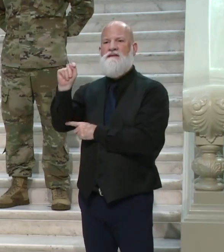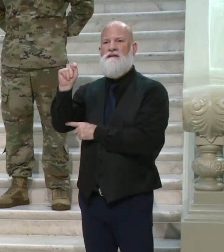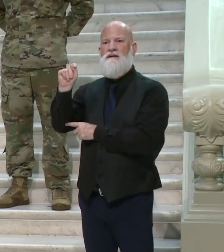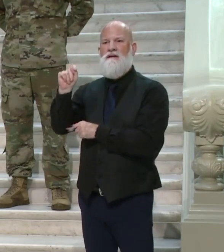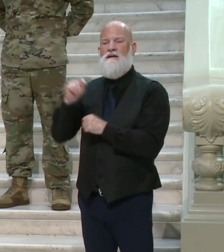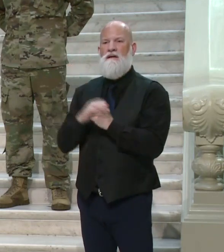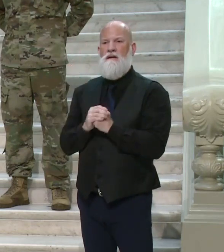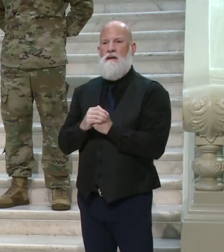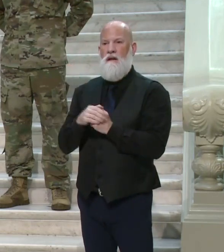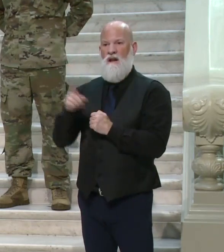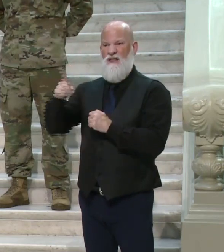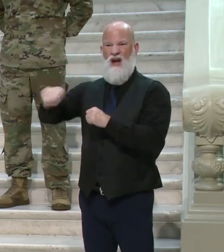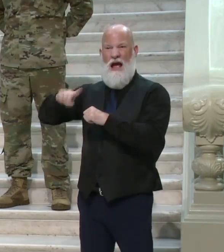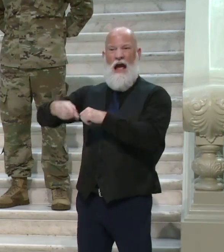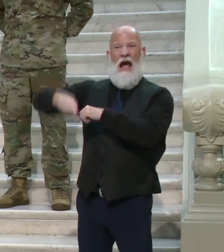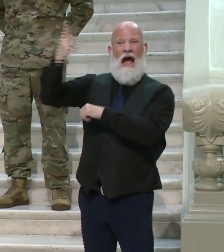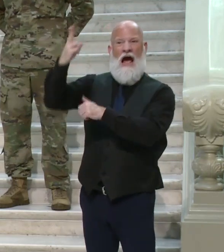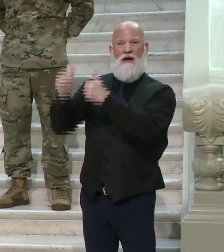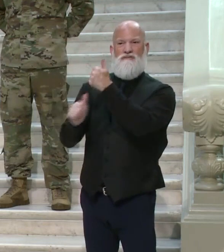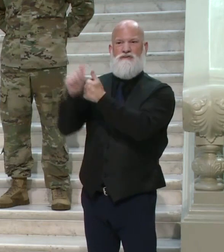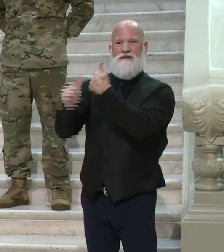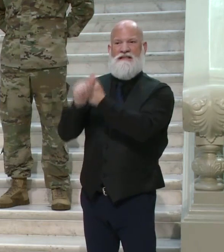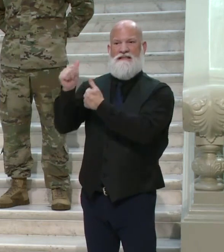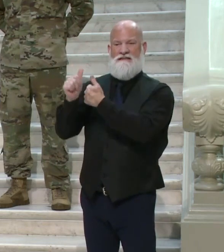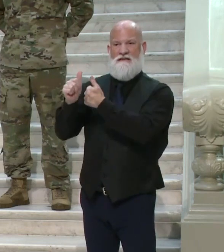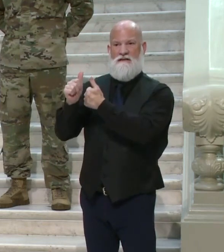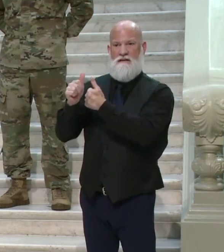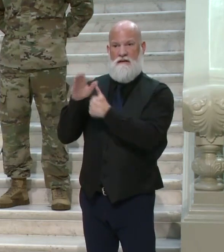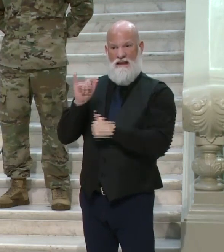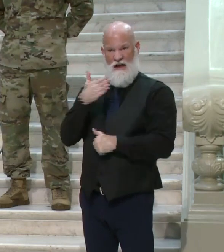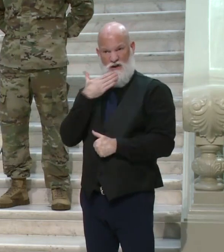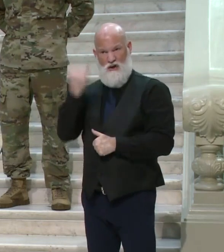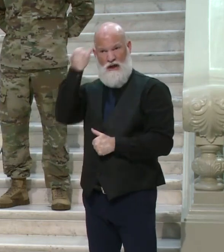as the trustees that are